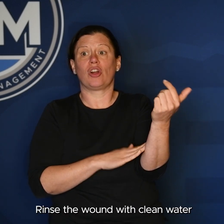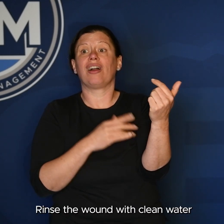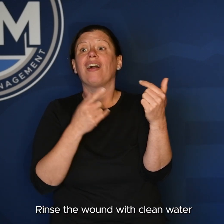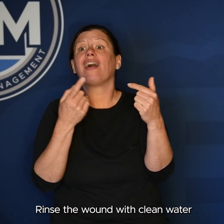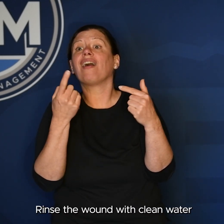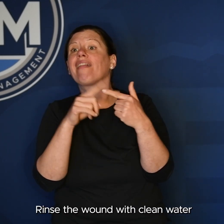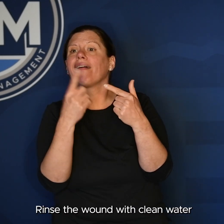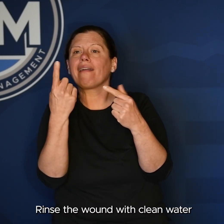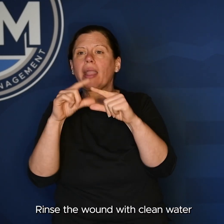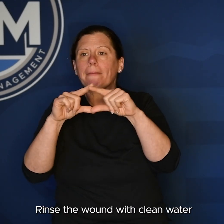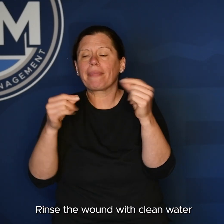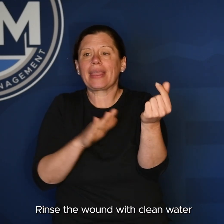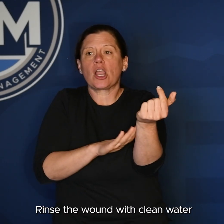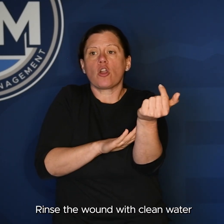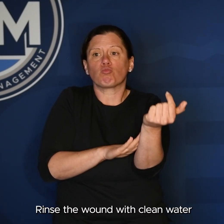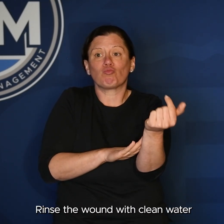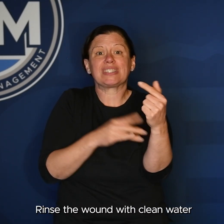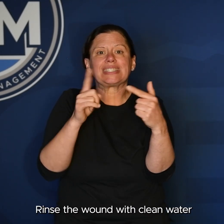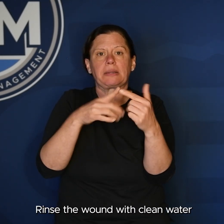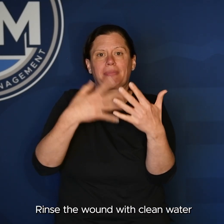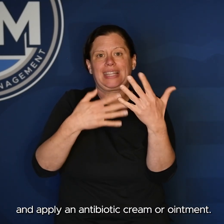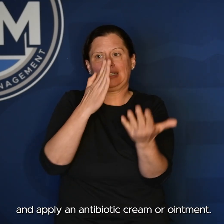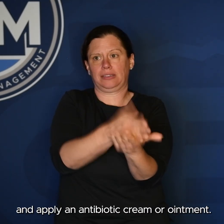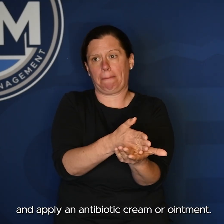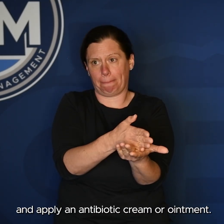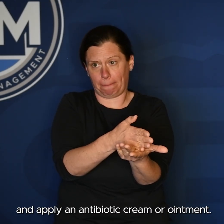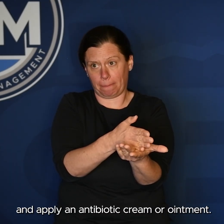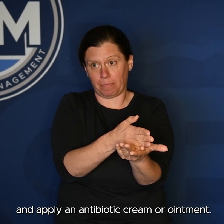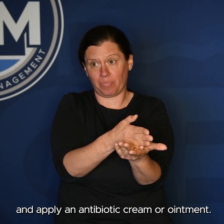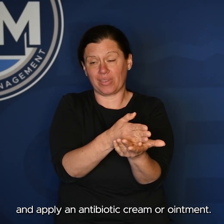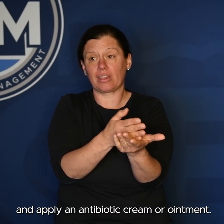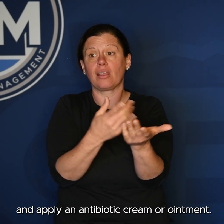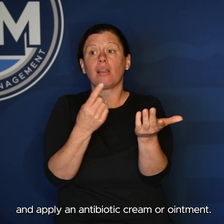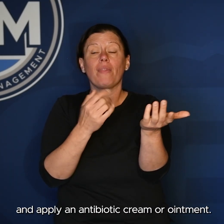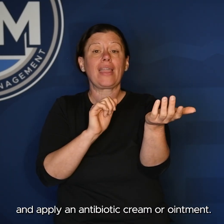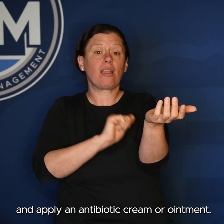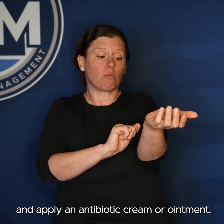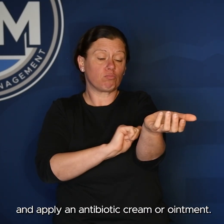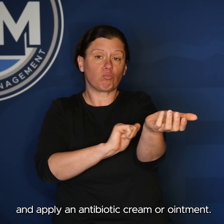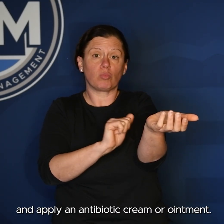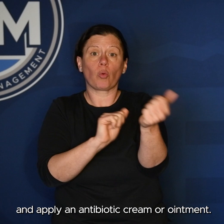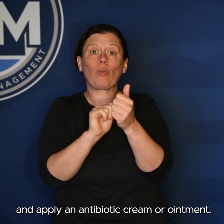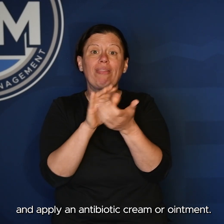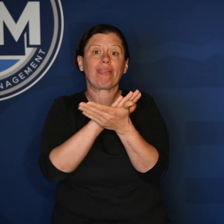Rinse the wound with clean water and apply an antibiotic cream or ointment.